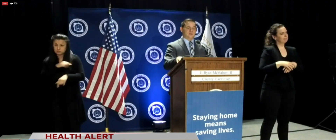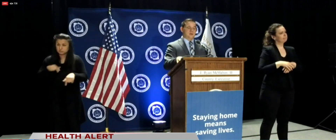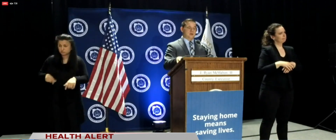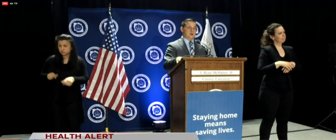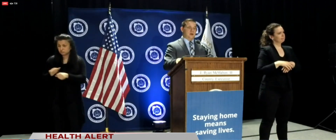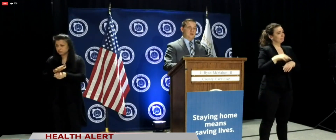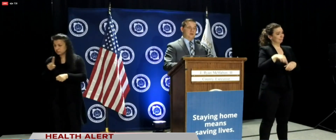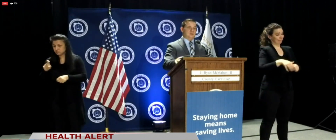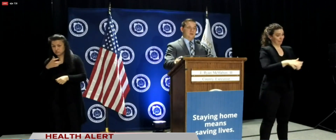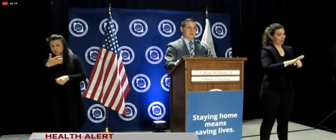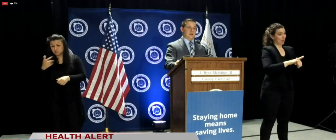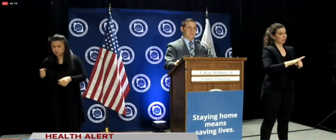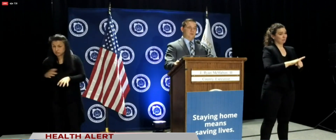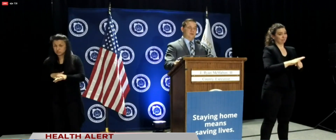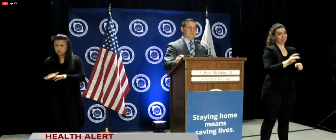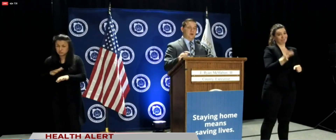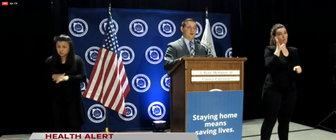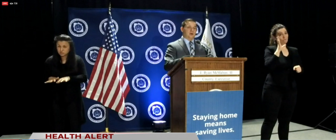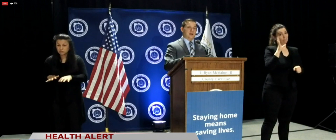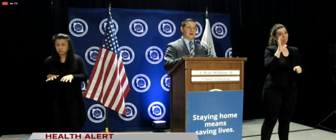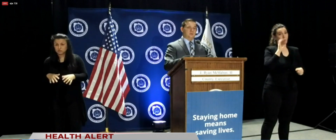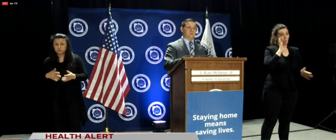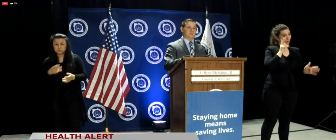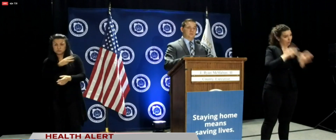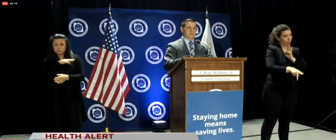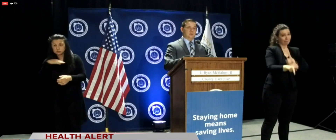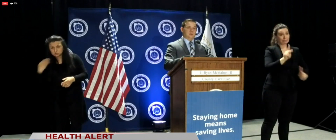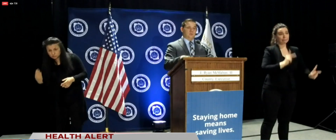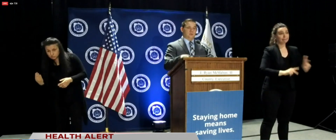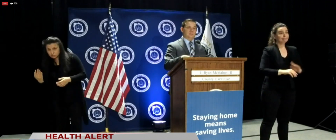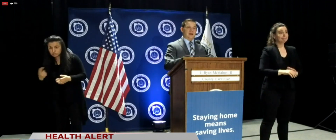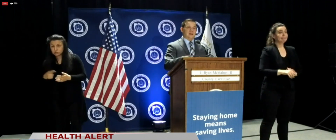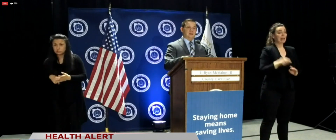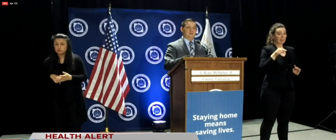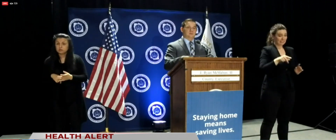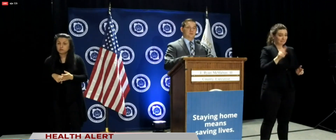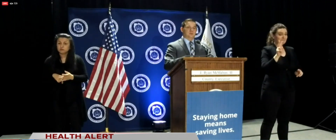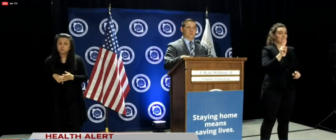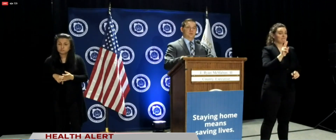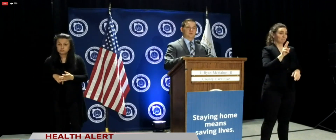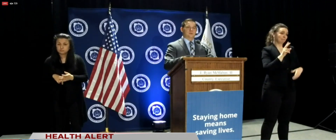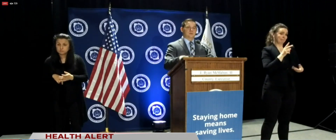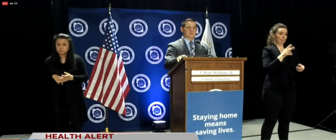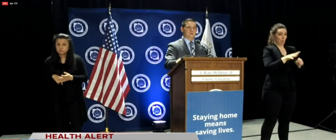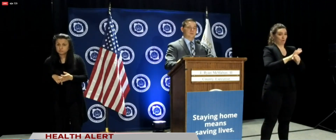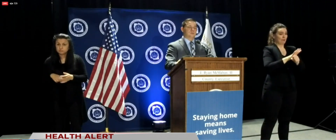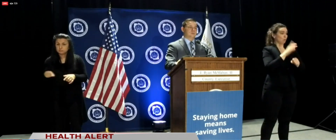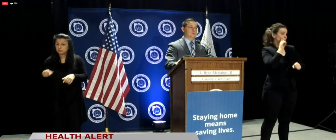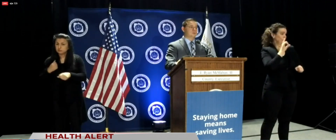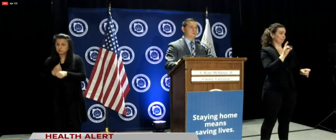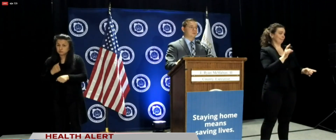killer, and everybody needs to hunker down and really buy in for 2 weeks.